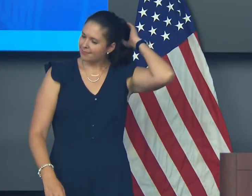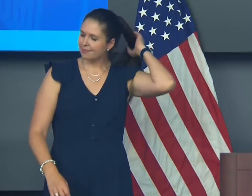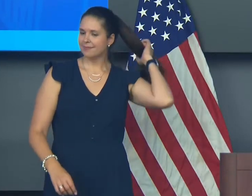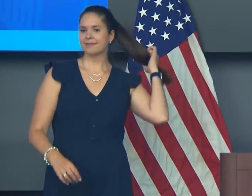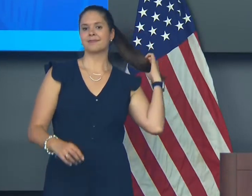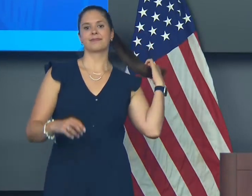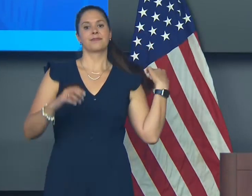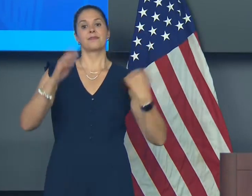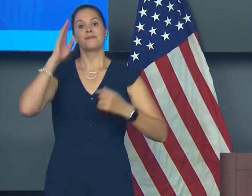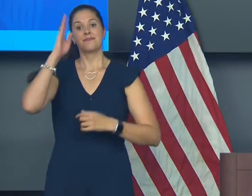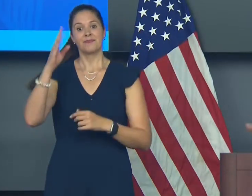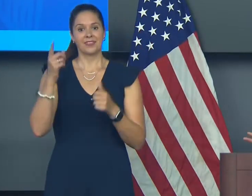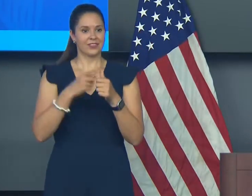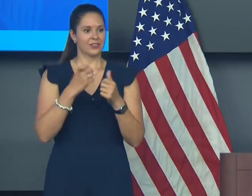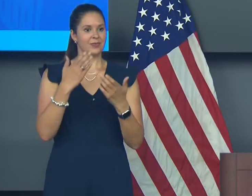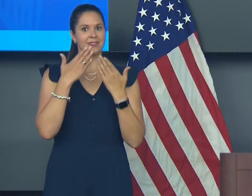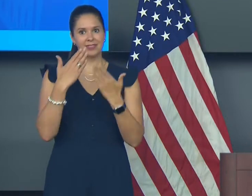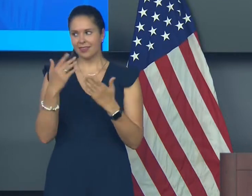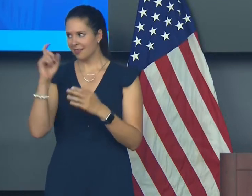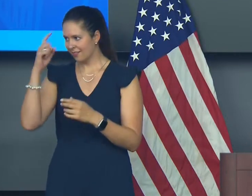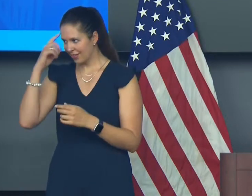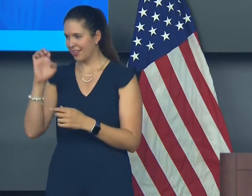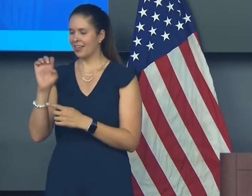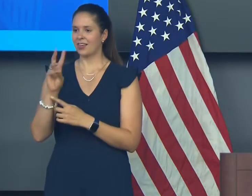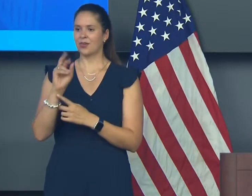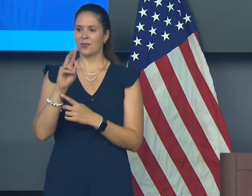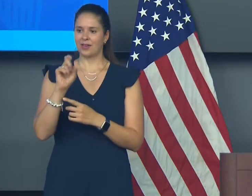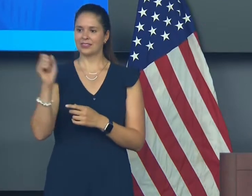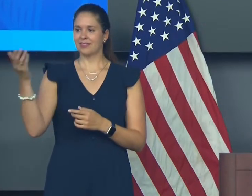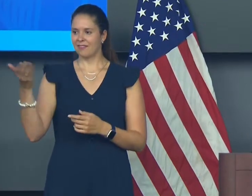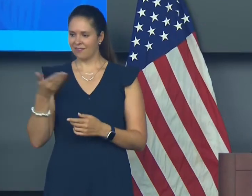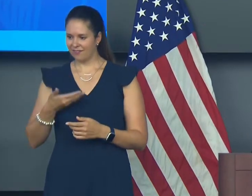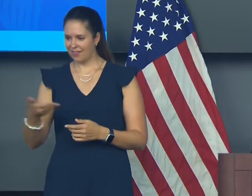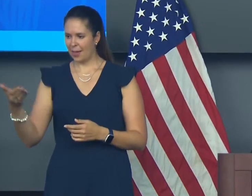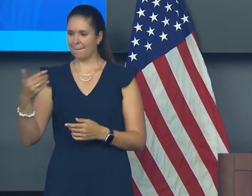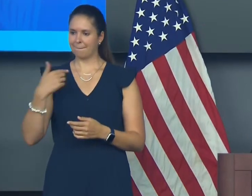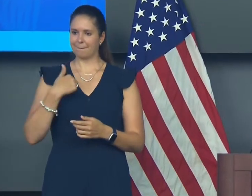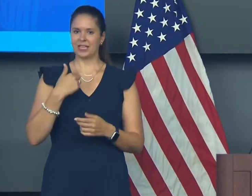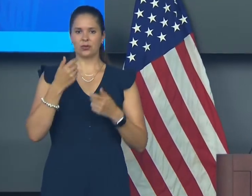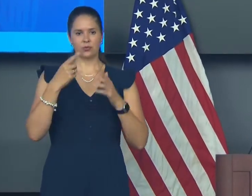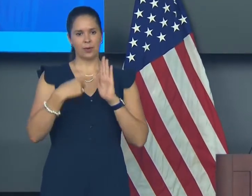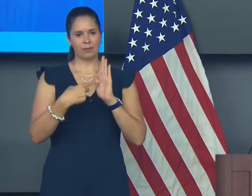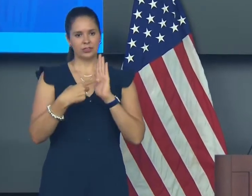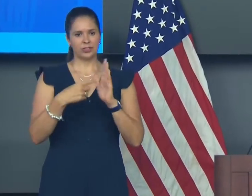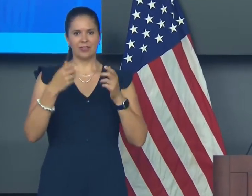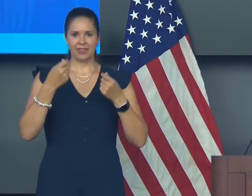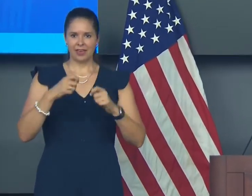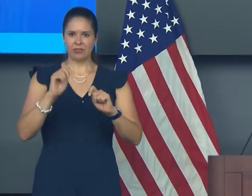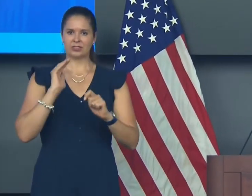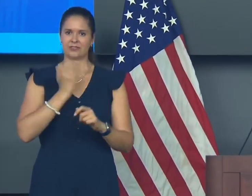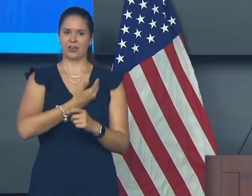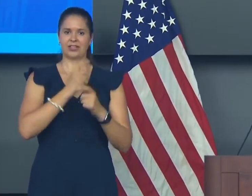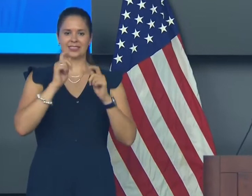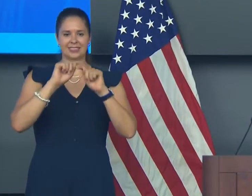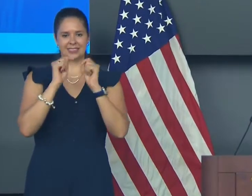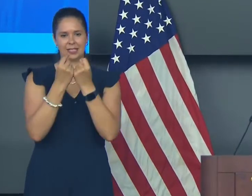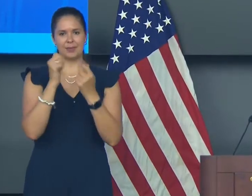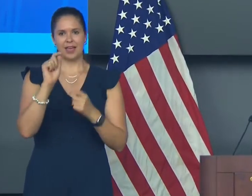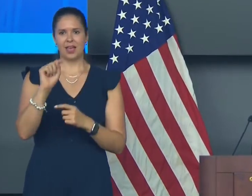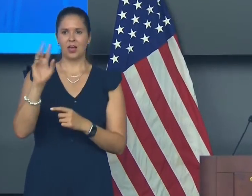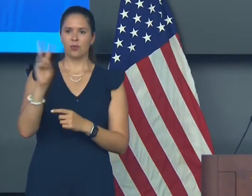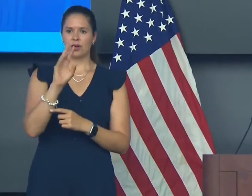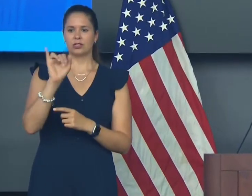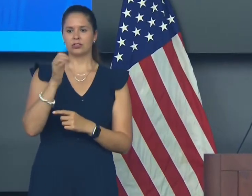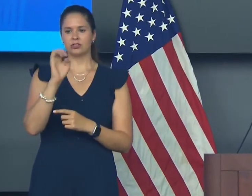Hi, everyone. First, I want to thank Governor Edwards for inviting me to represent the efforts of our team at West Jefferson Medical Center